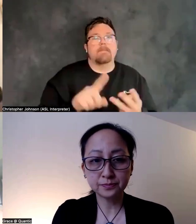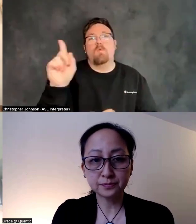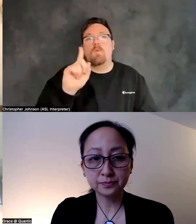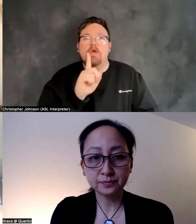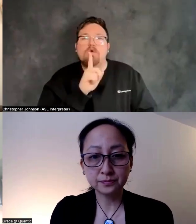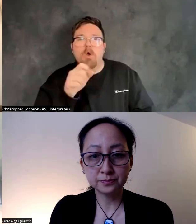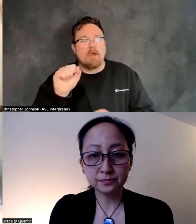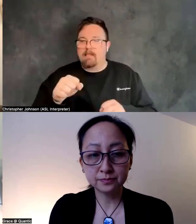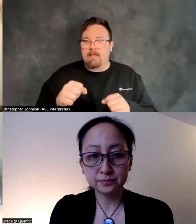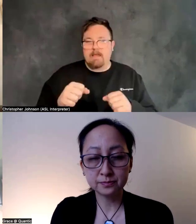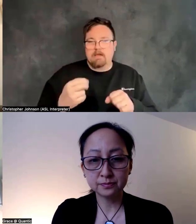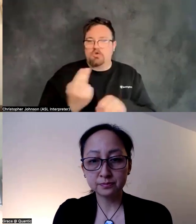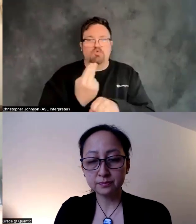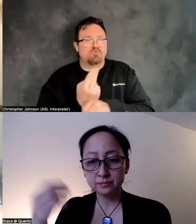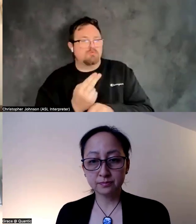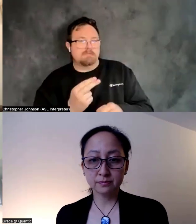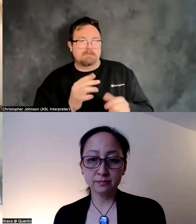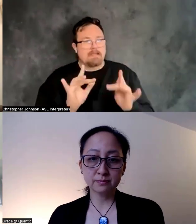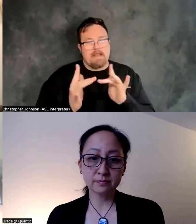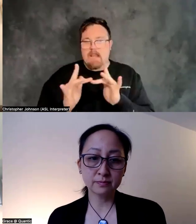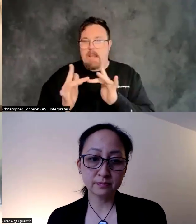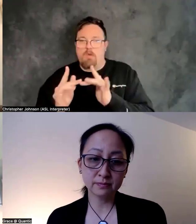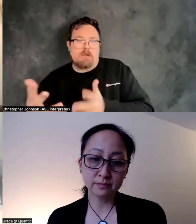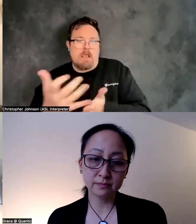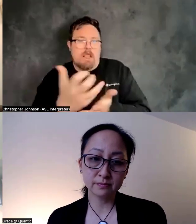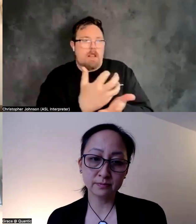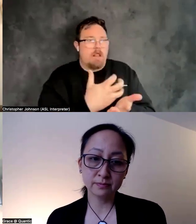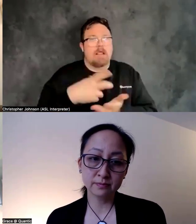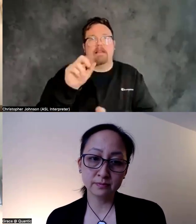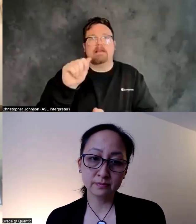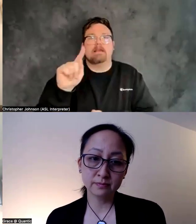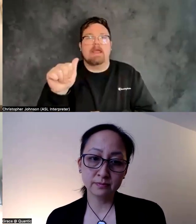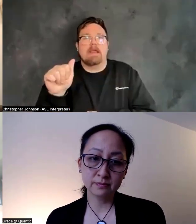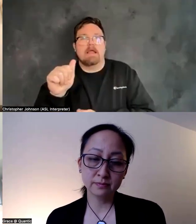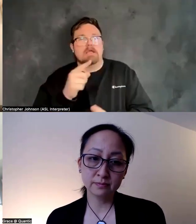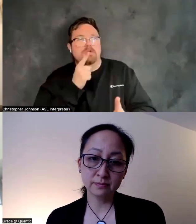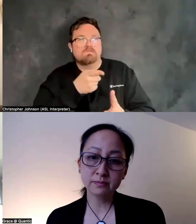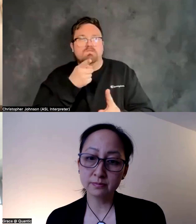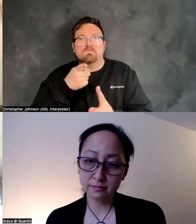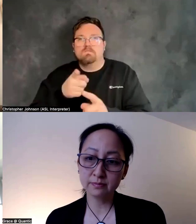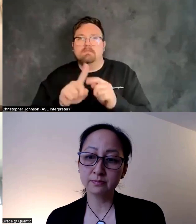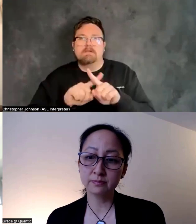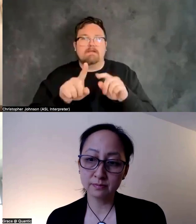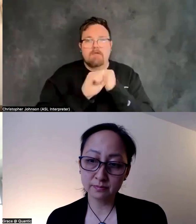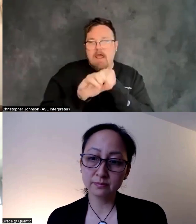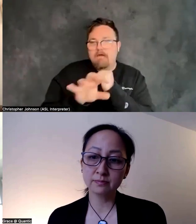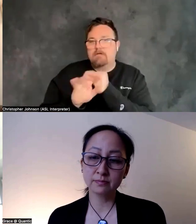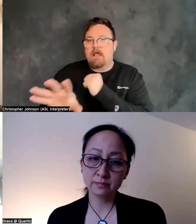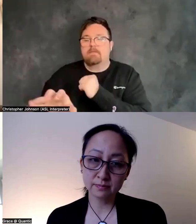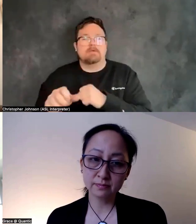these friendship networks and use that to kind of target different things at different people. They can use it to